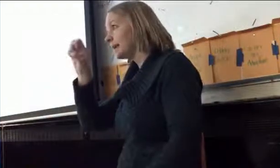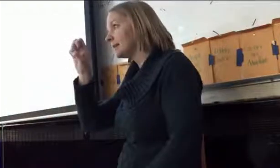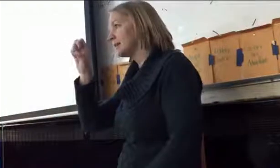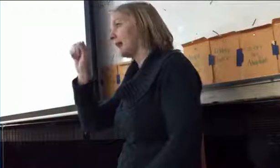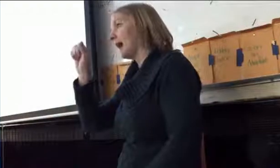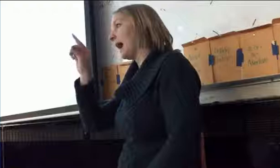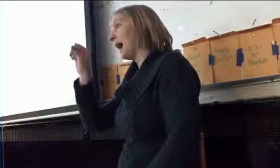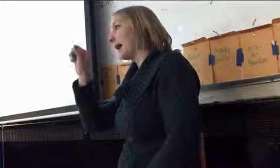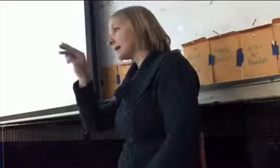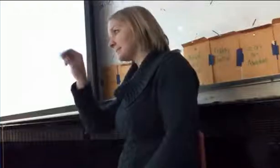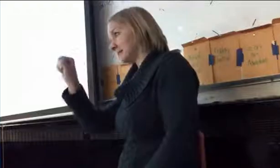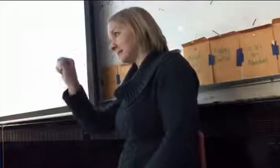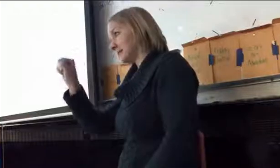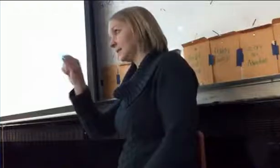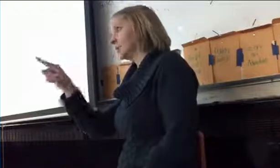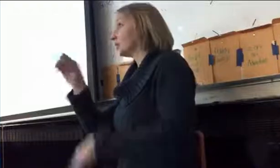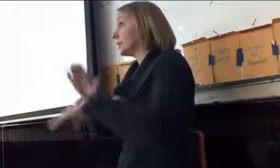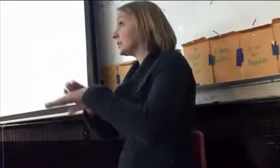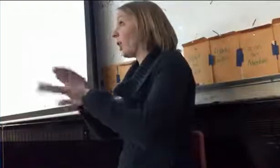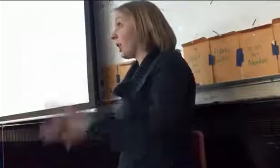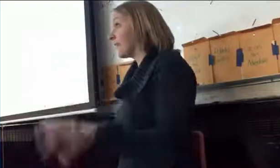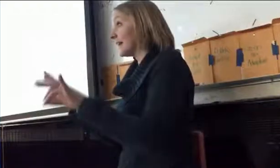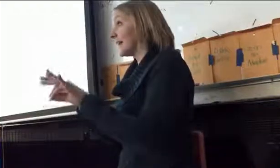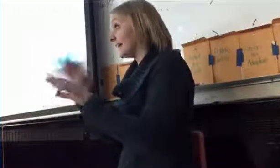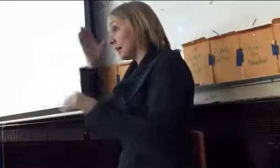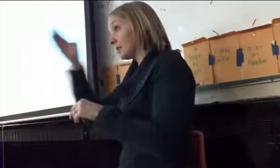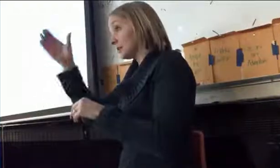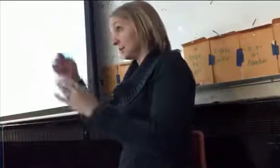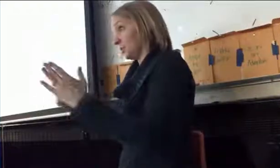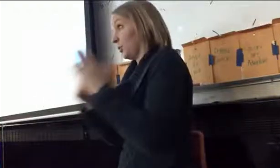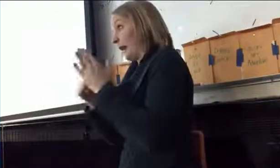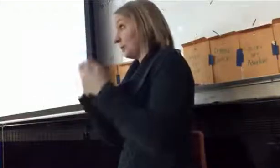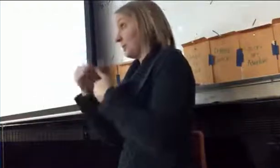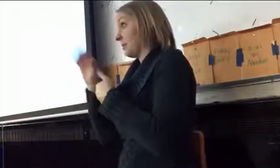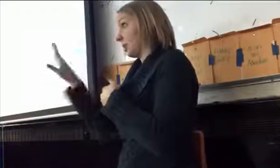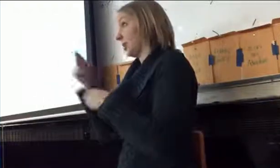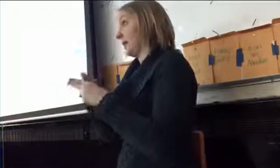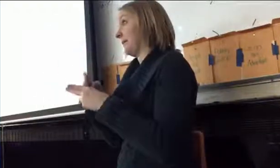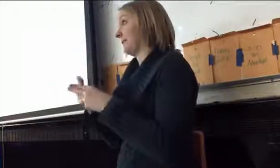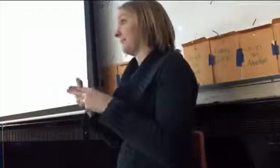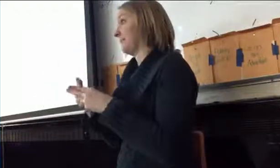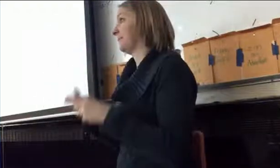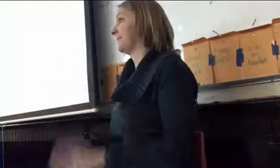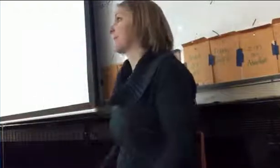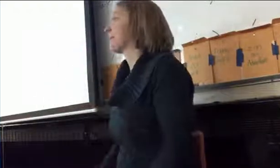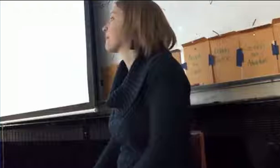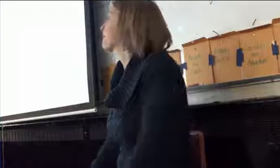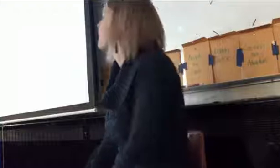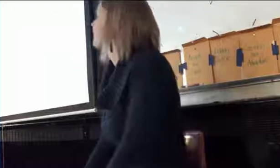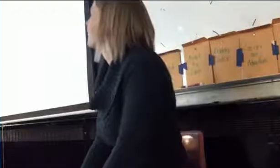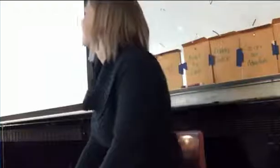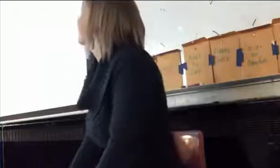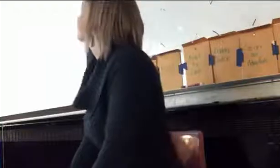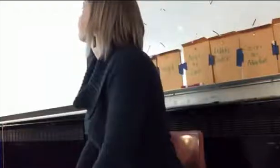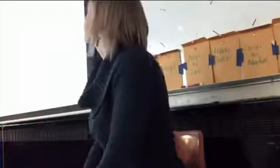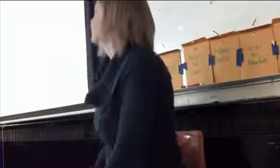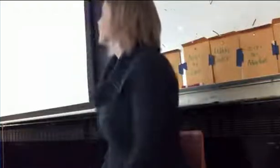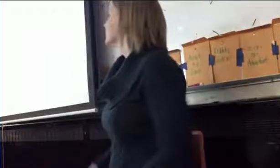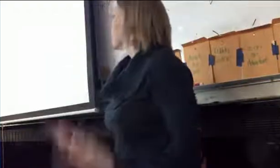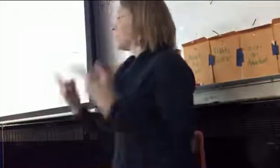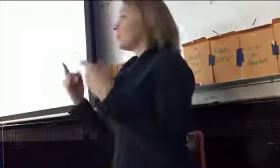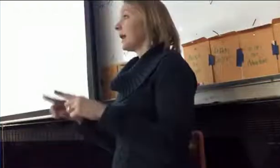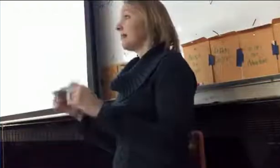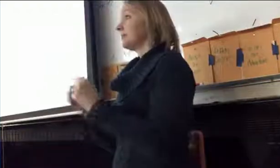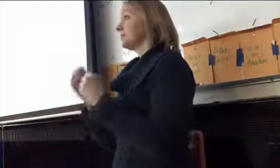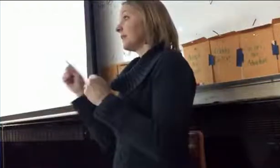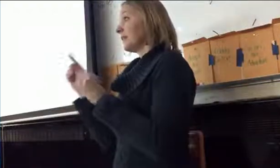She is on the key concept, specifically her name. So you need to make sure you remember her name. Now, what happens with these settlement